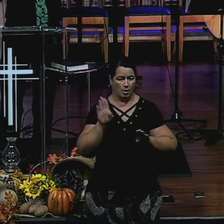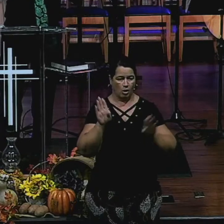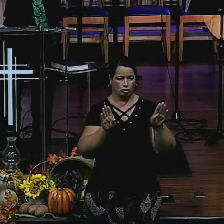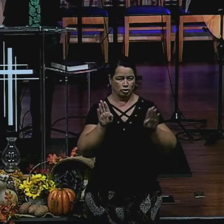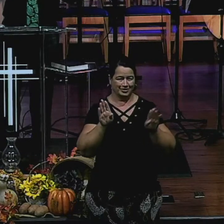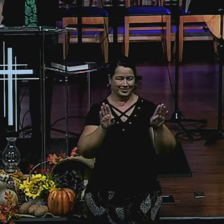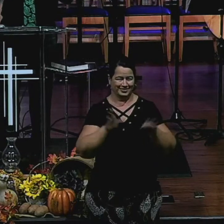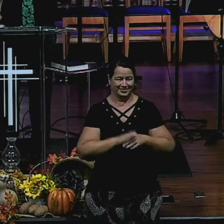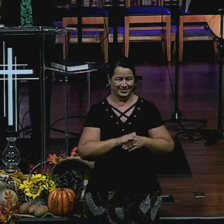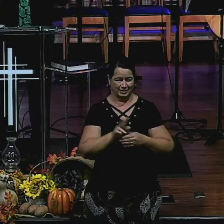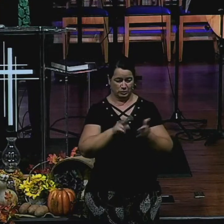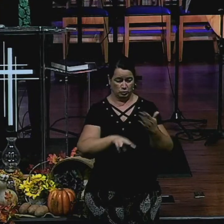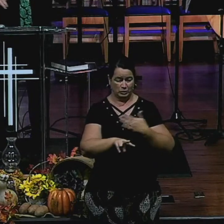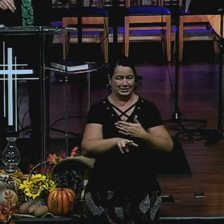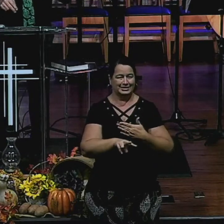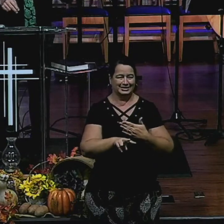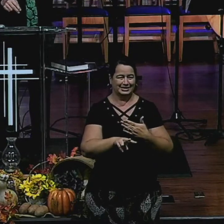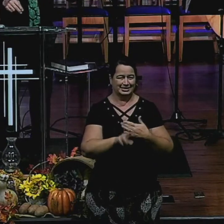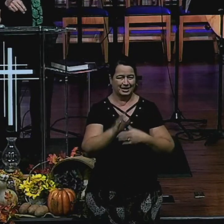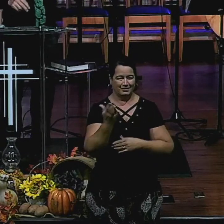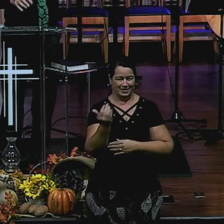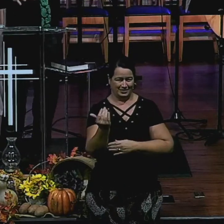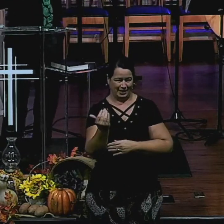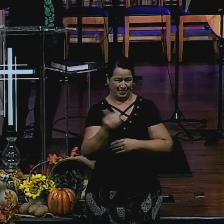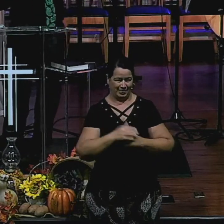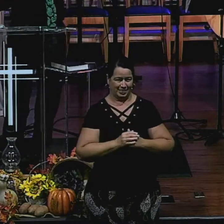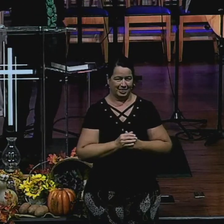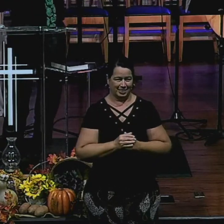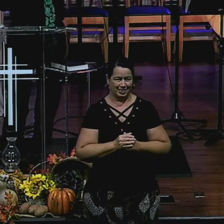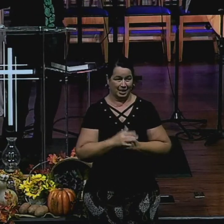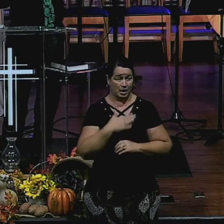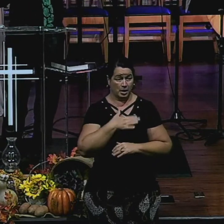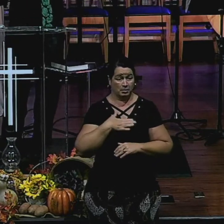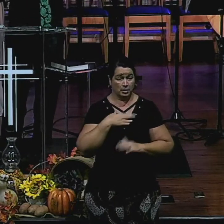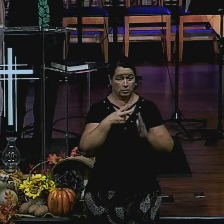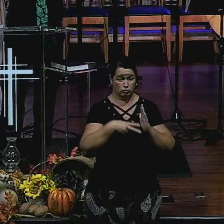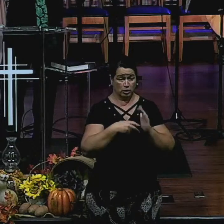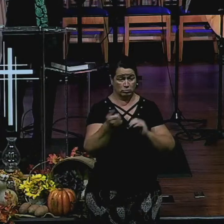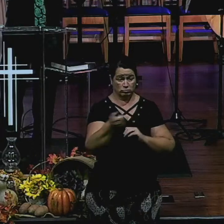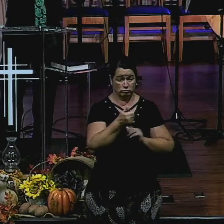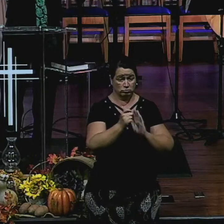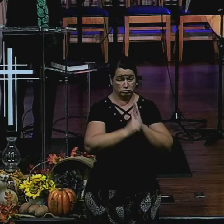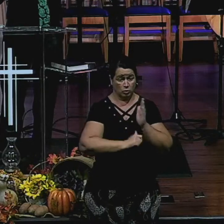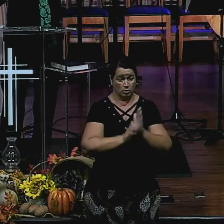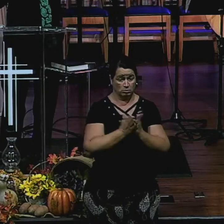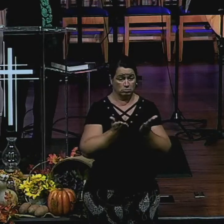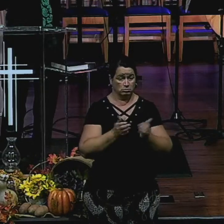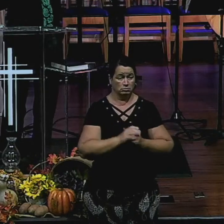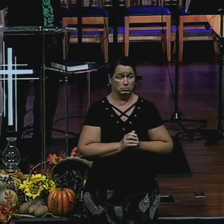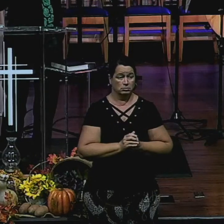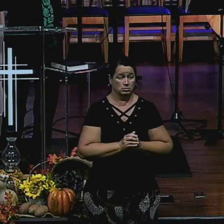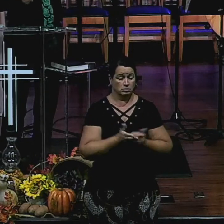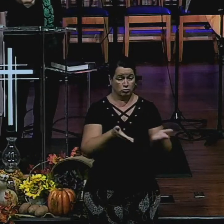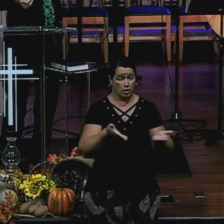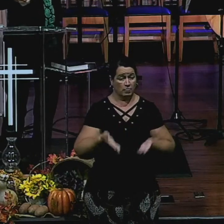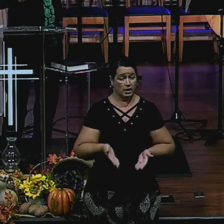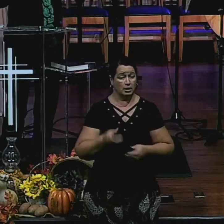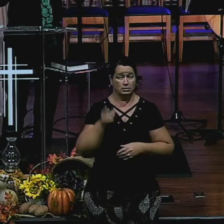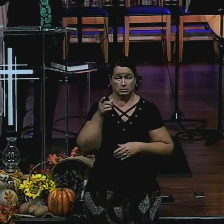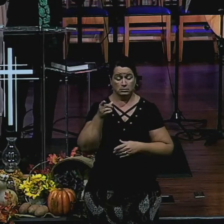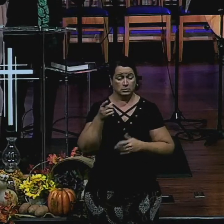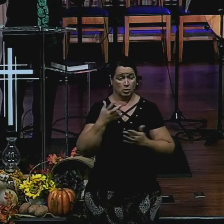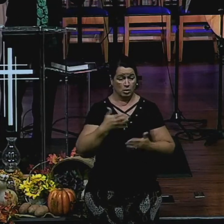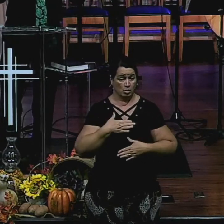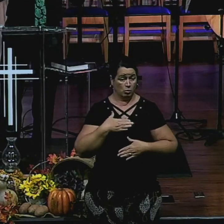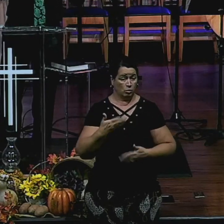auction 2 weeks from today on the 15th. Please, and you can read about this in your bulletin, bring items and or services